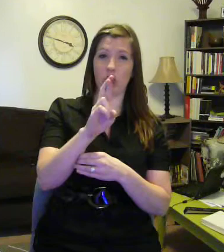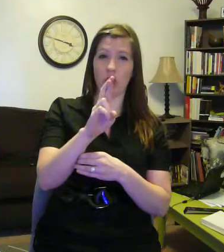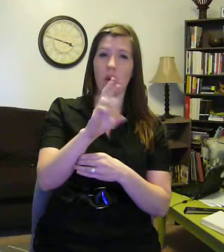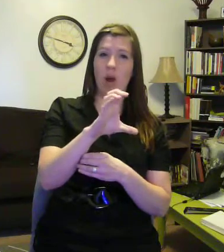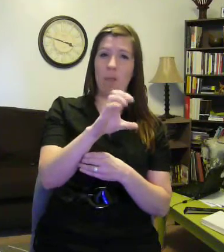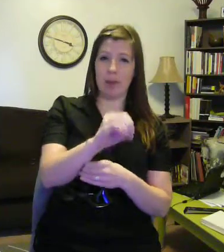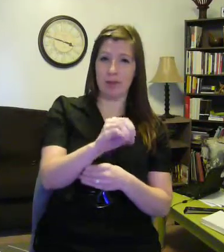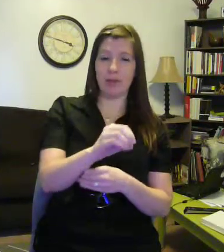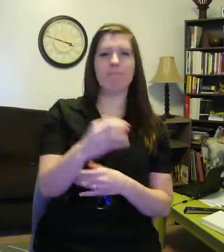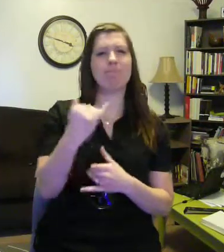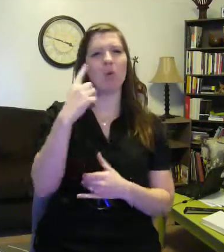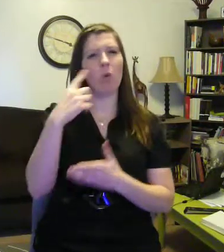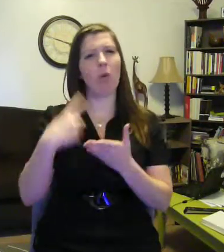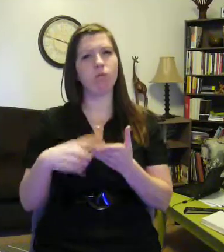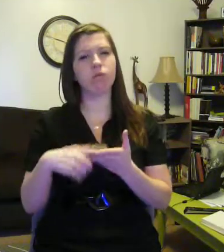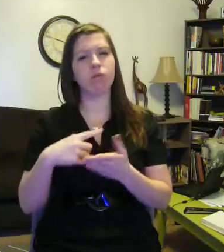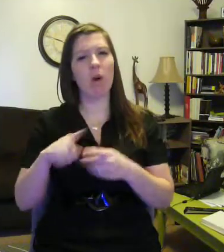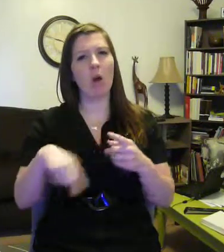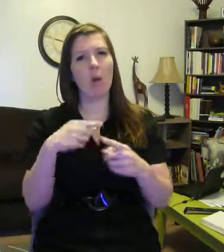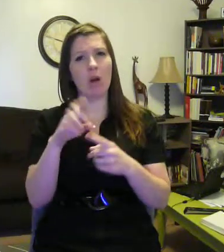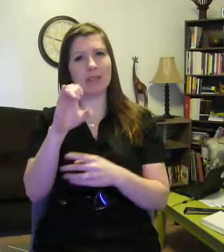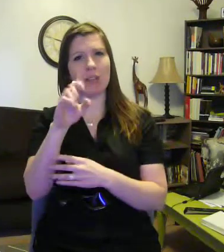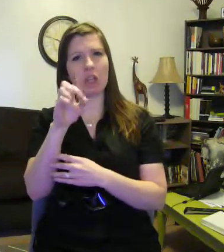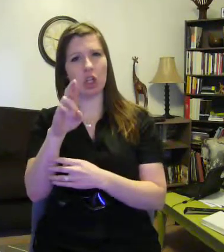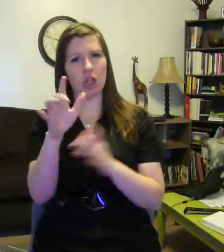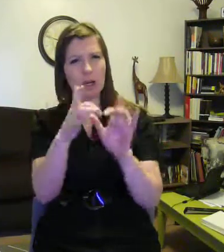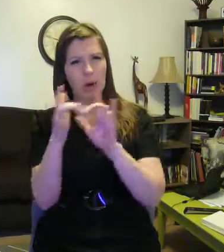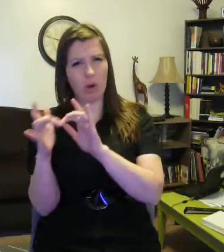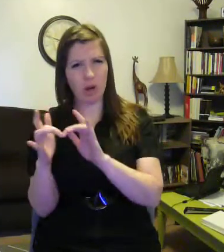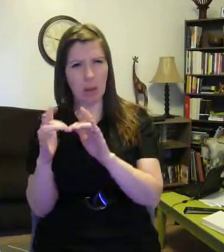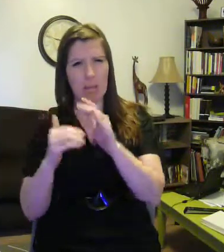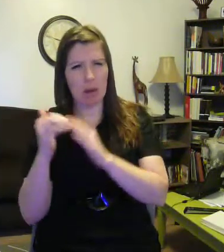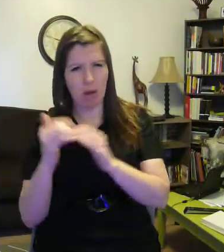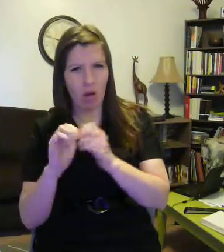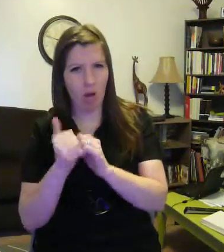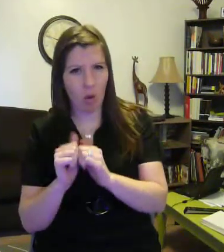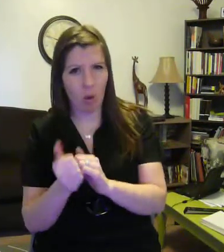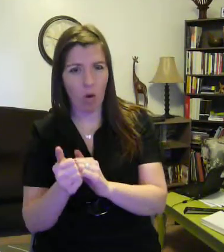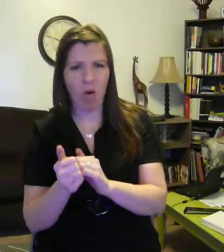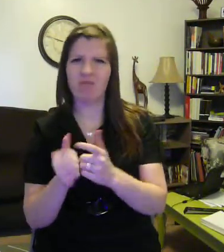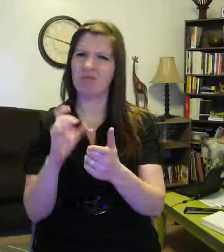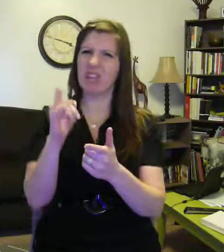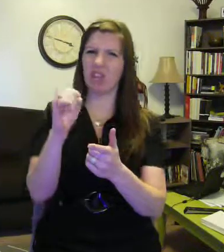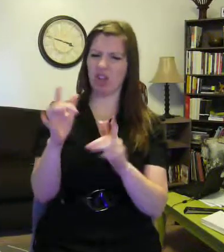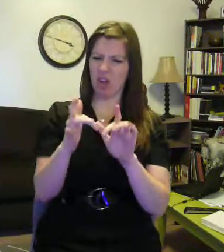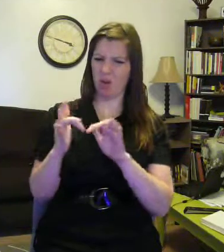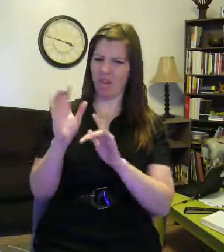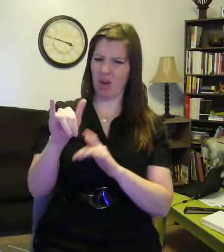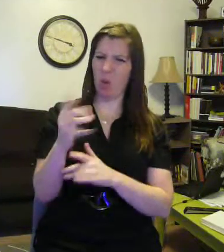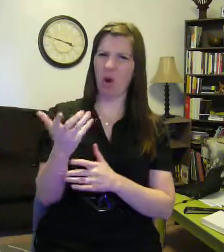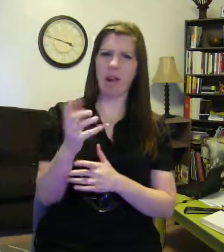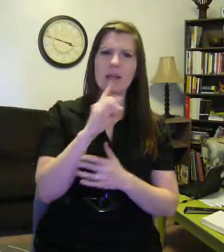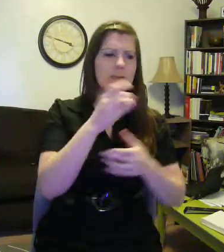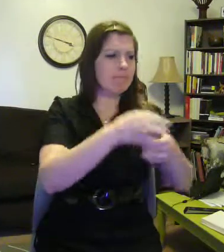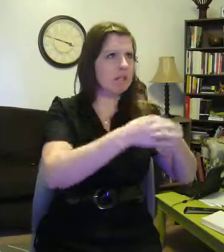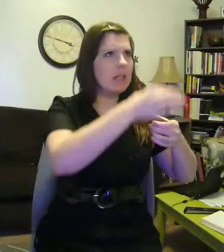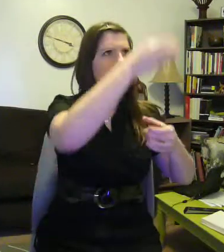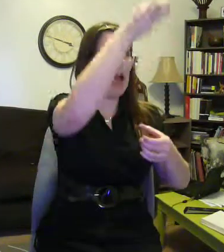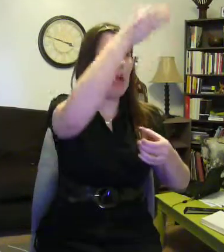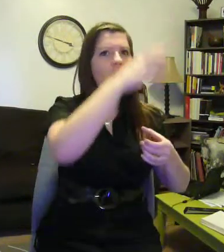network. What is a cellular network? It's a series of towers, antennas, small radio equipment buildings strategically placed